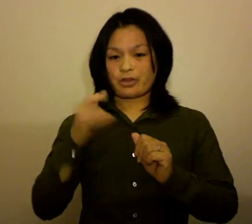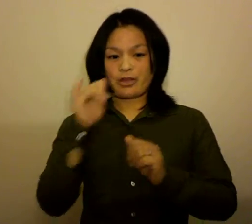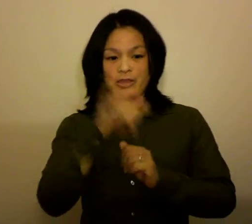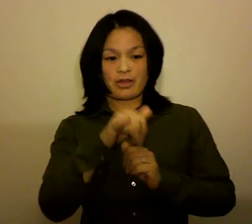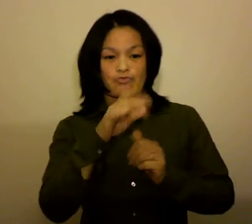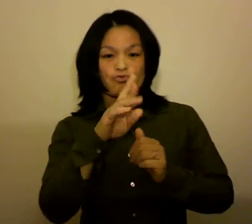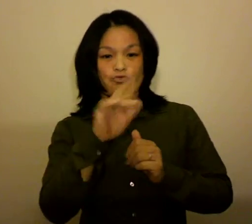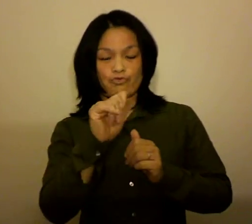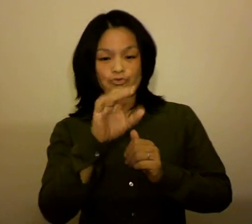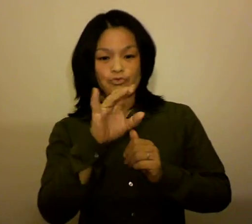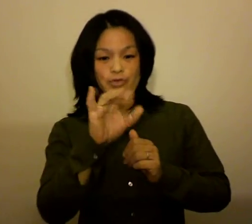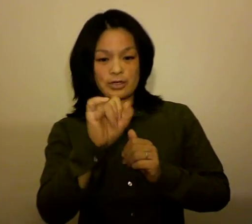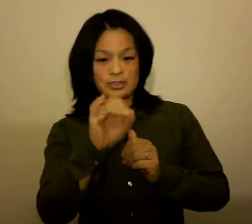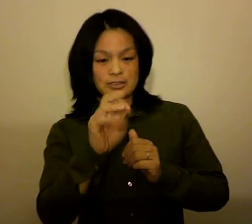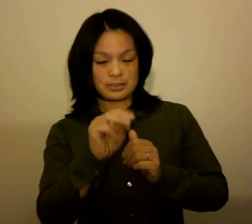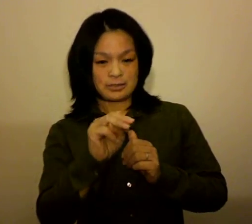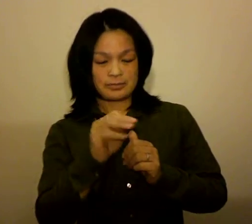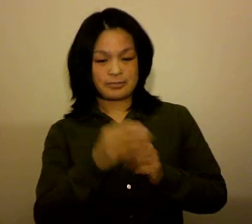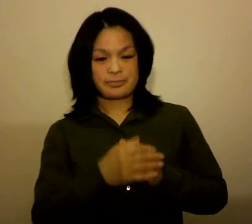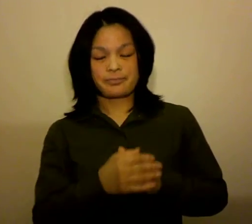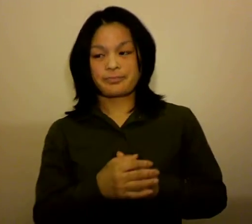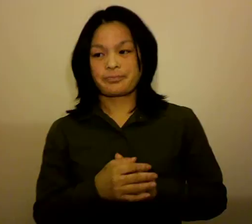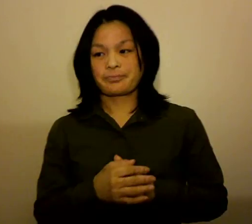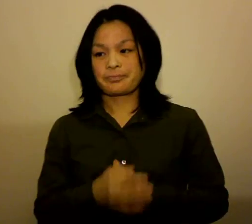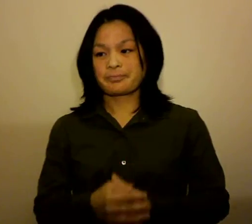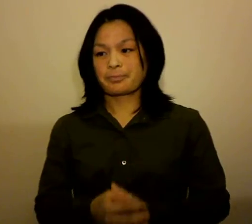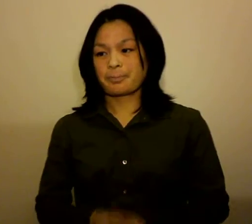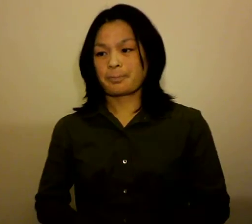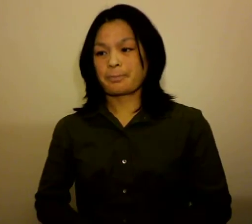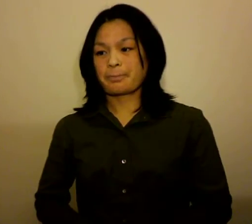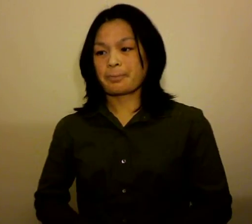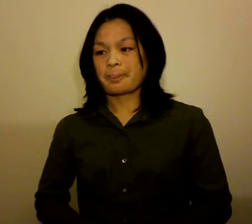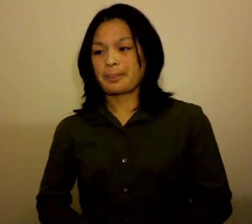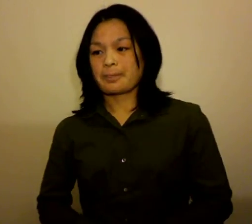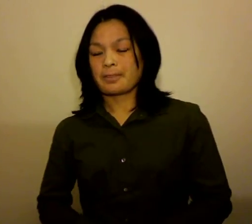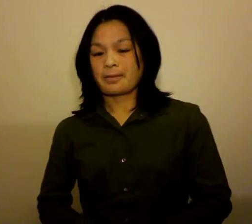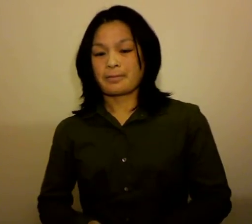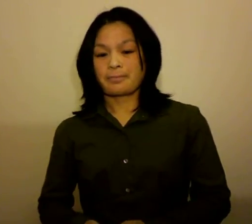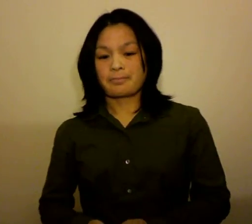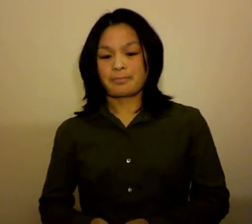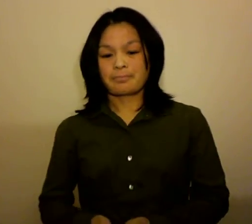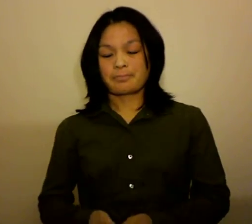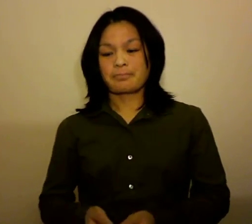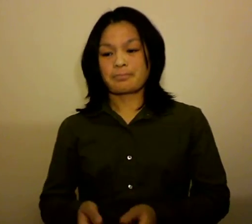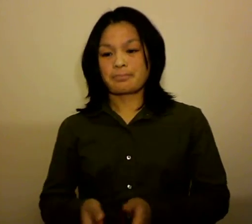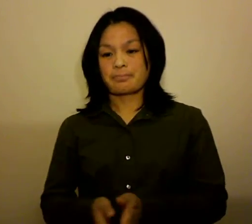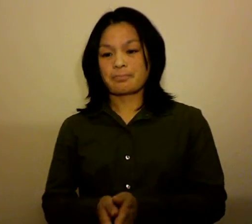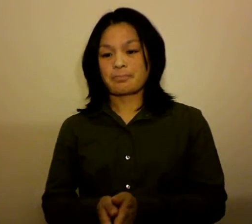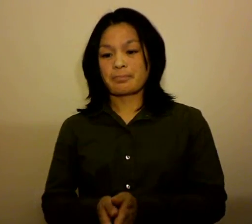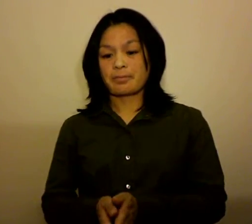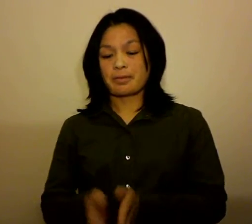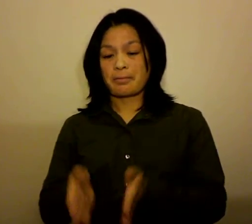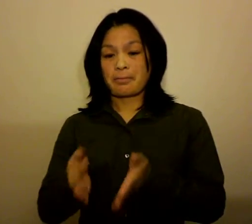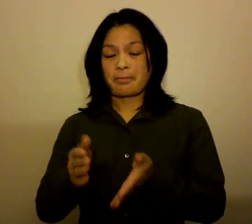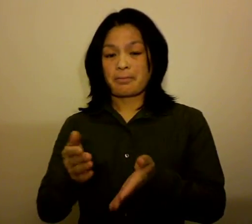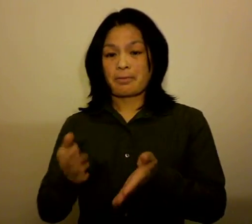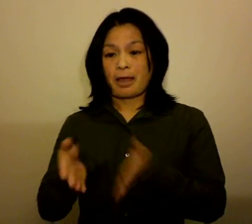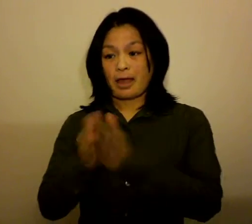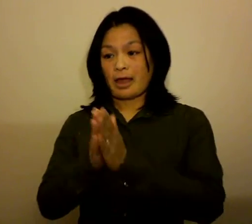lives? Or maybe it'll get them thinking about perhaps there are other factors or perceptions that influence what may